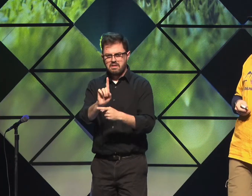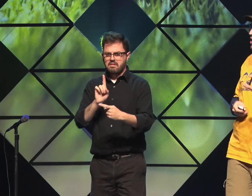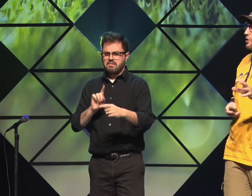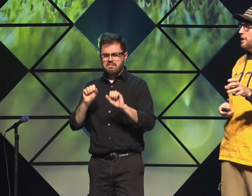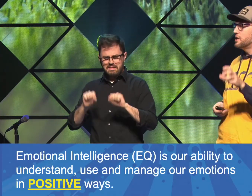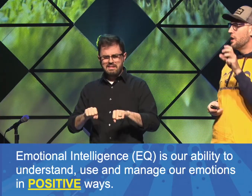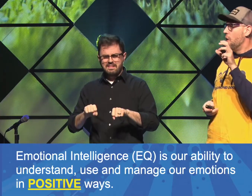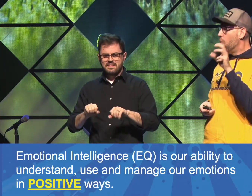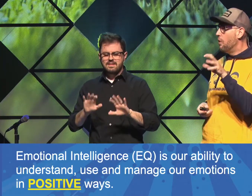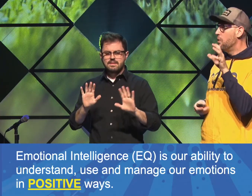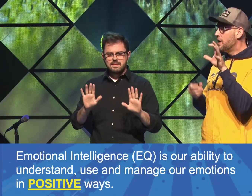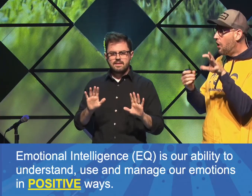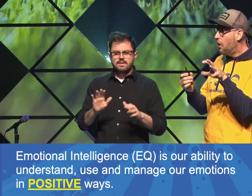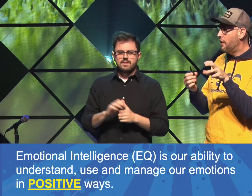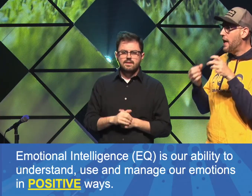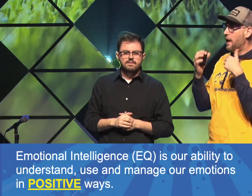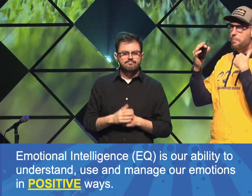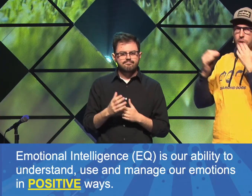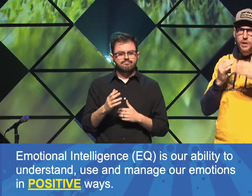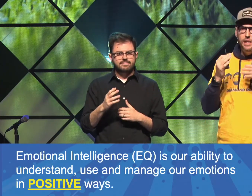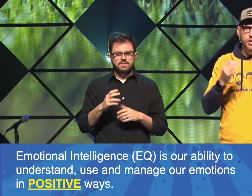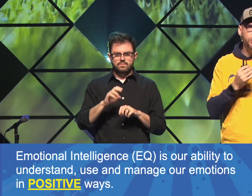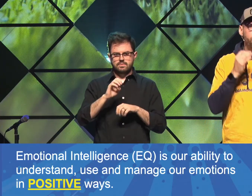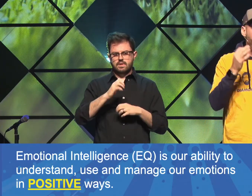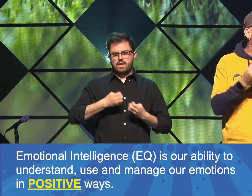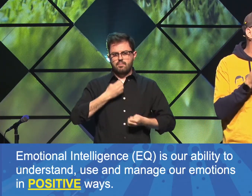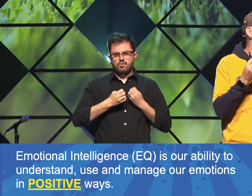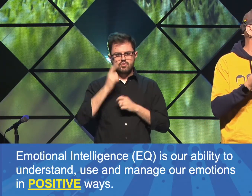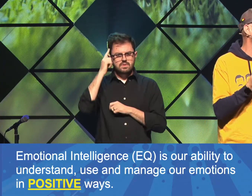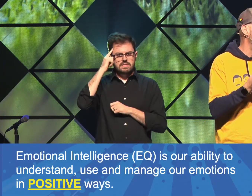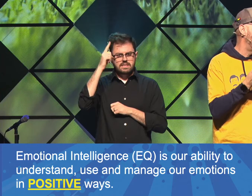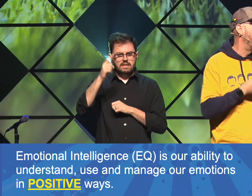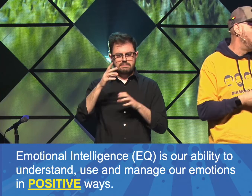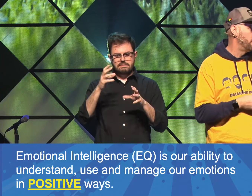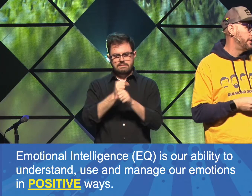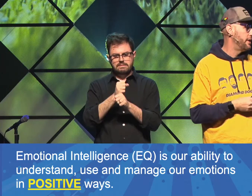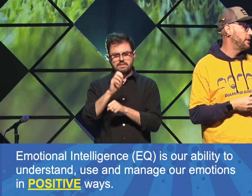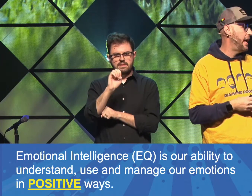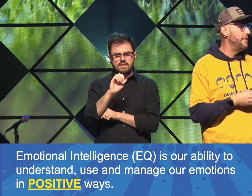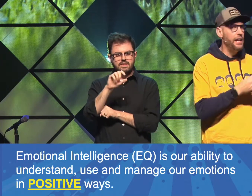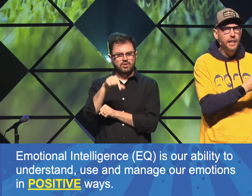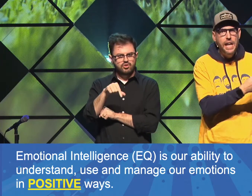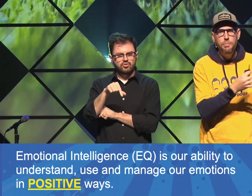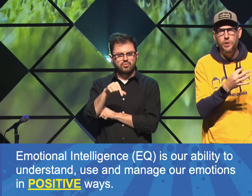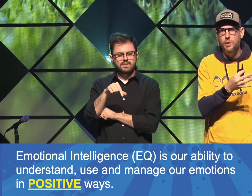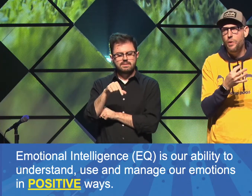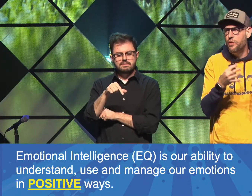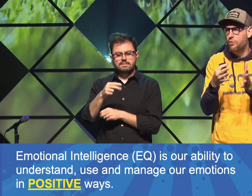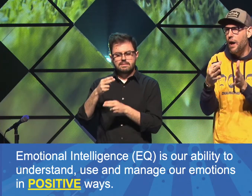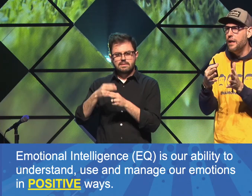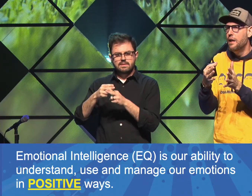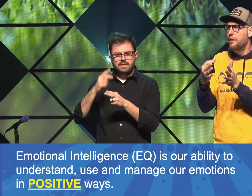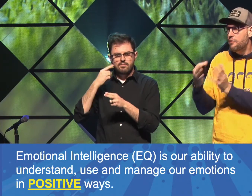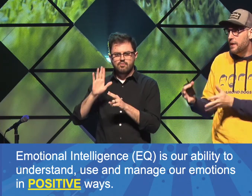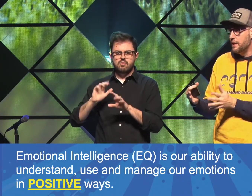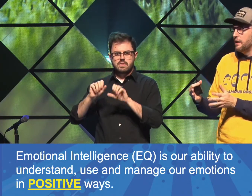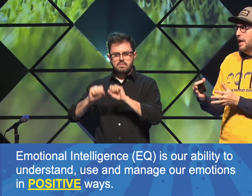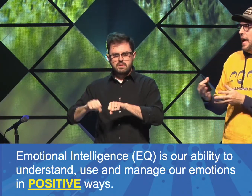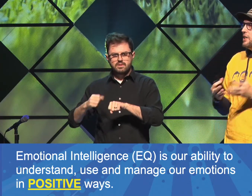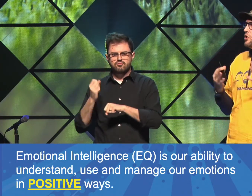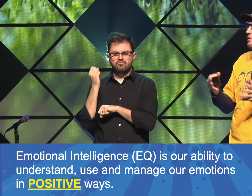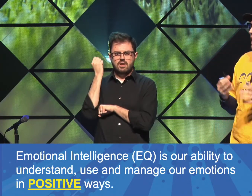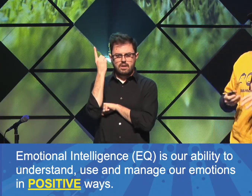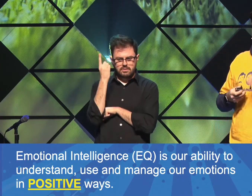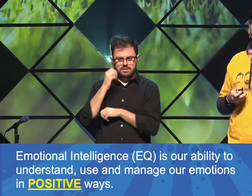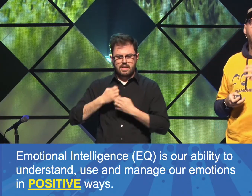or EQ, is what we call that ability to rightly discern our emotions and then label it with the right feeling,